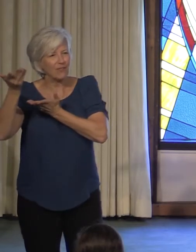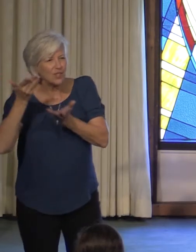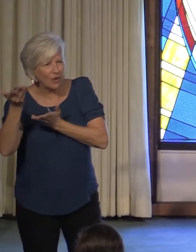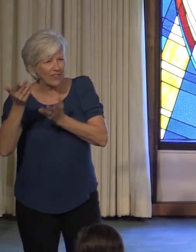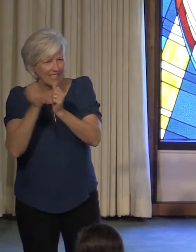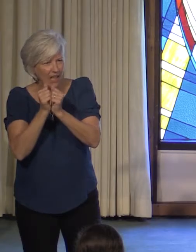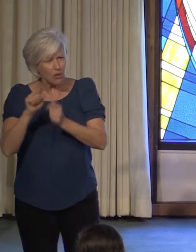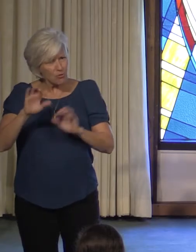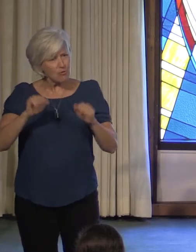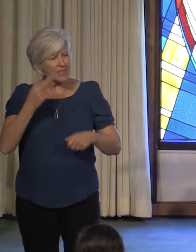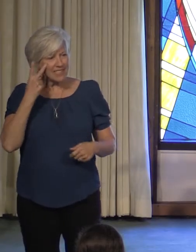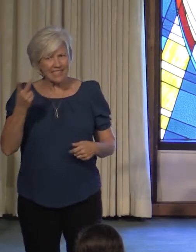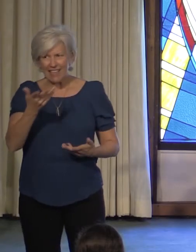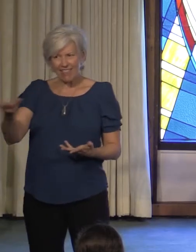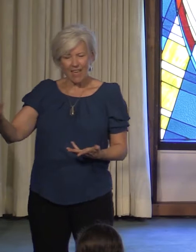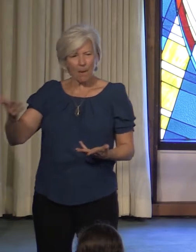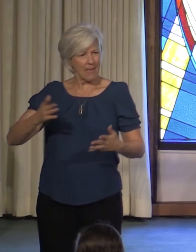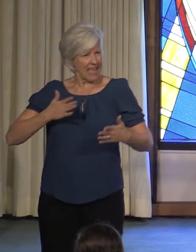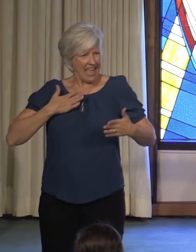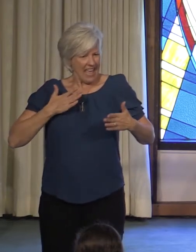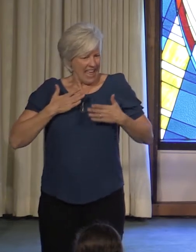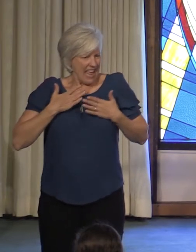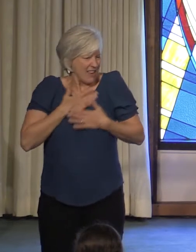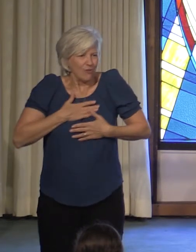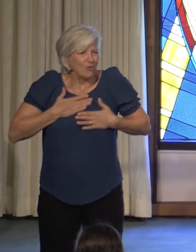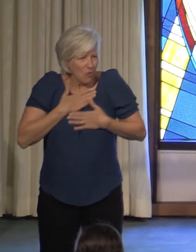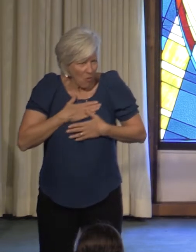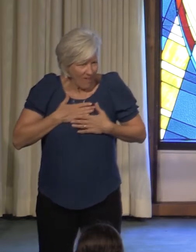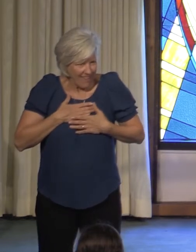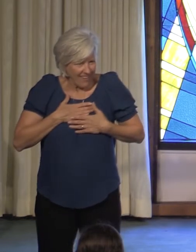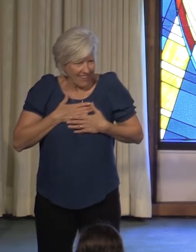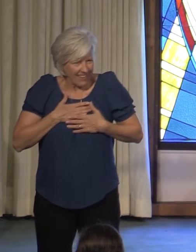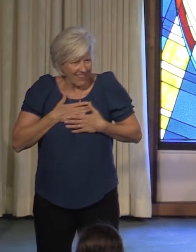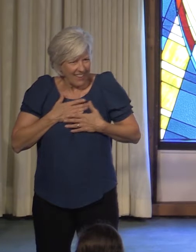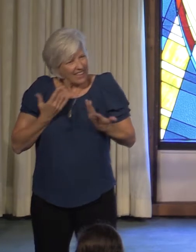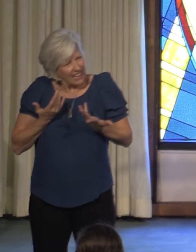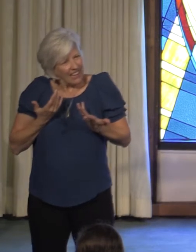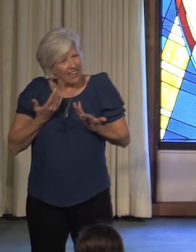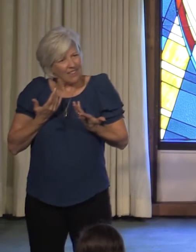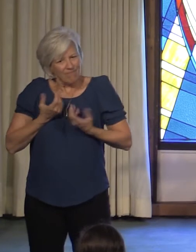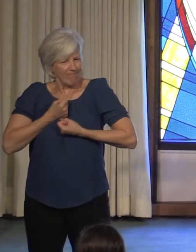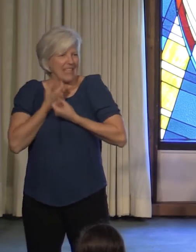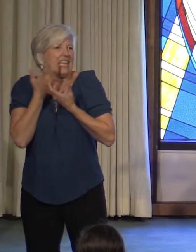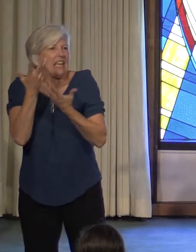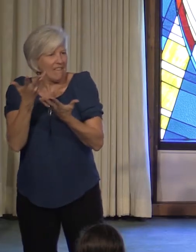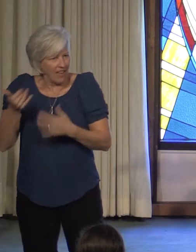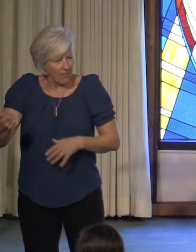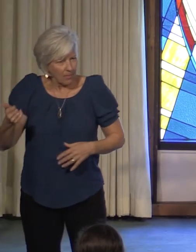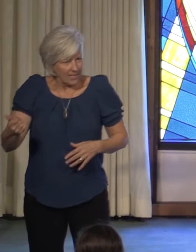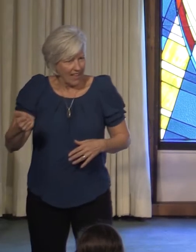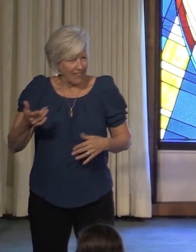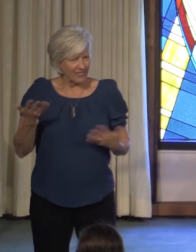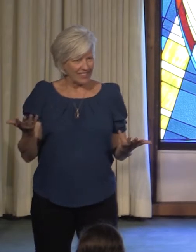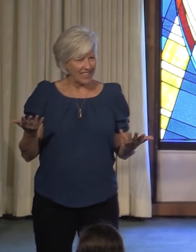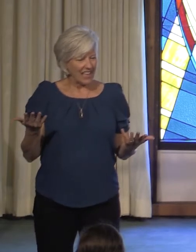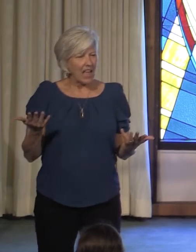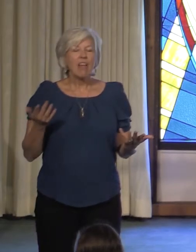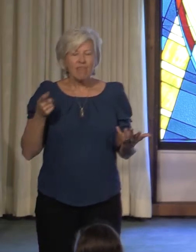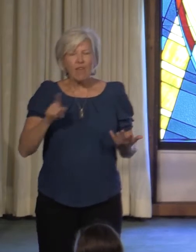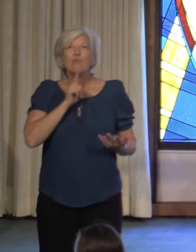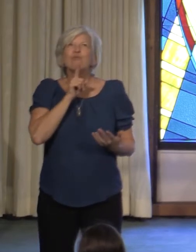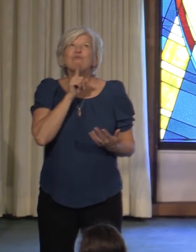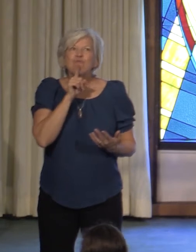them enjoying giving of themselves. You know, and singing is certainly, that's you, you know? They were